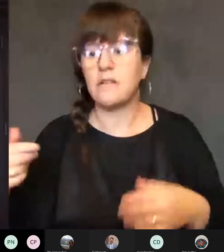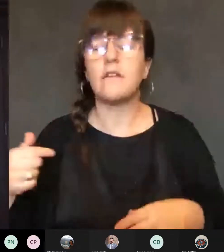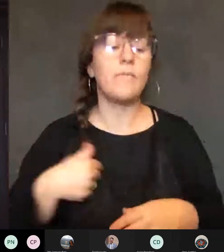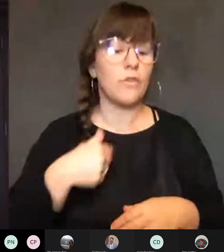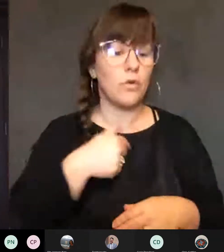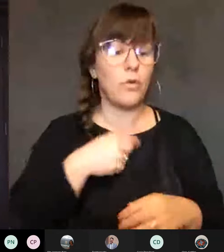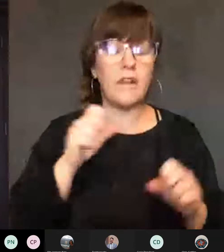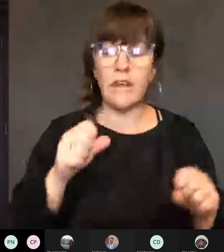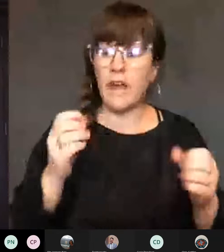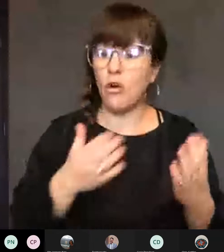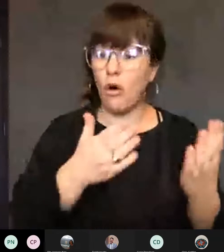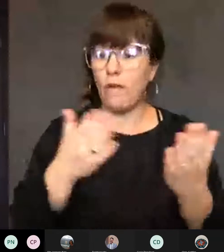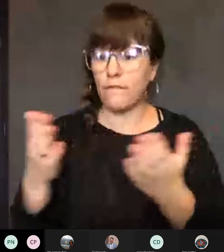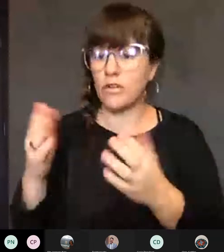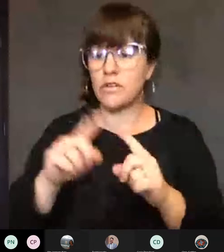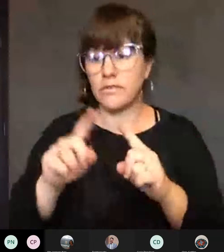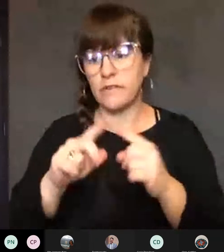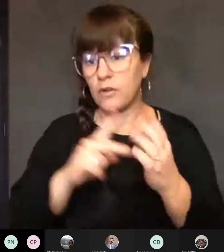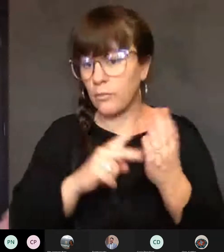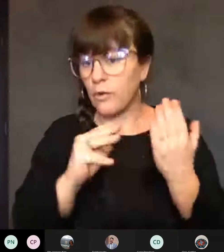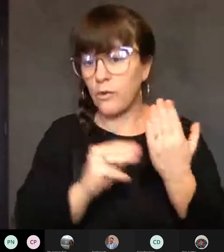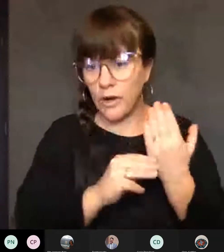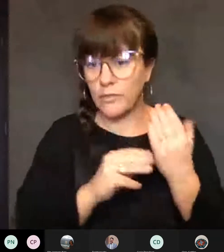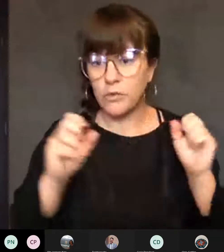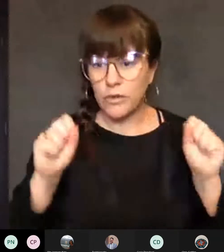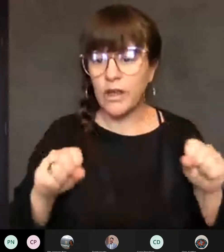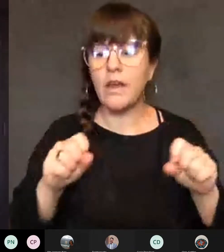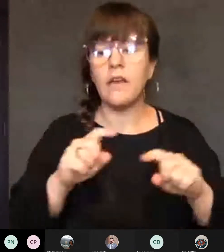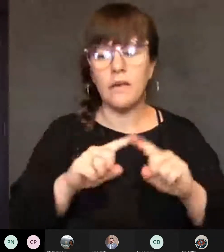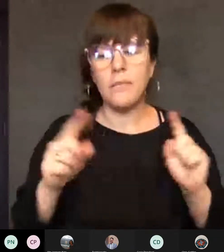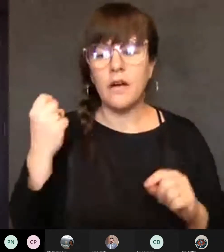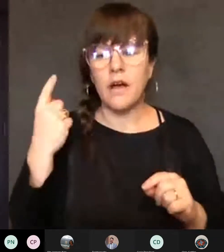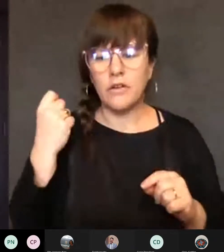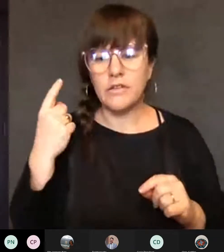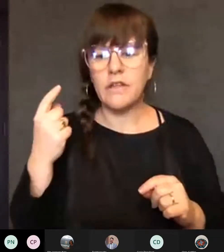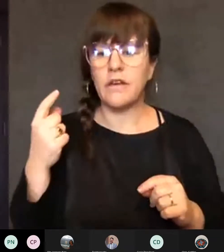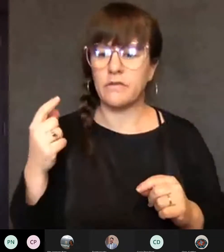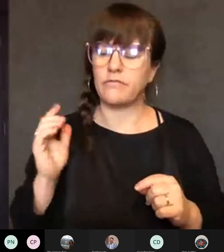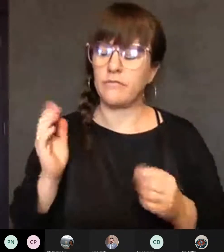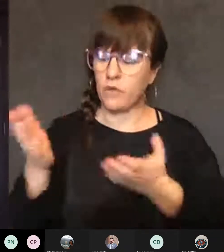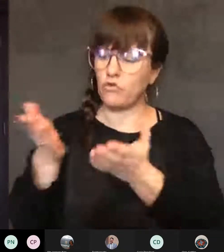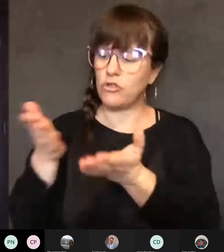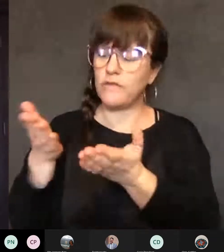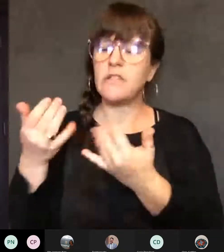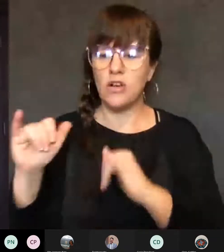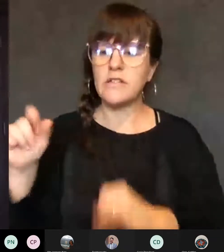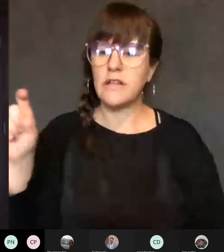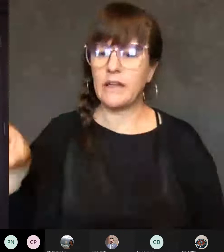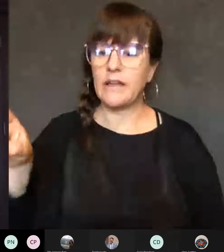have. But they're still very necessary and very needed.